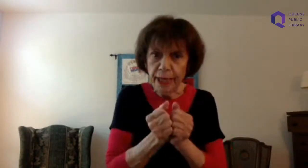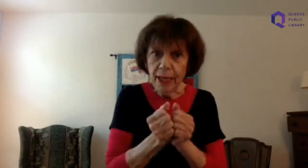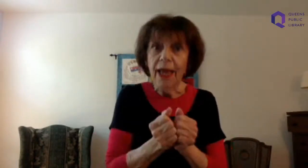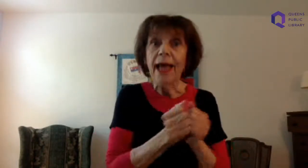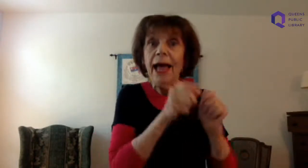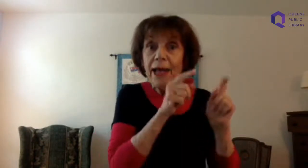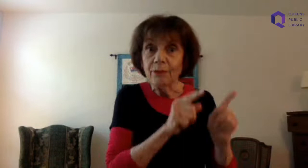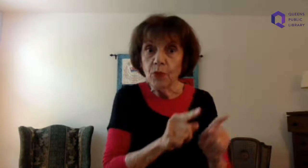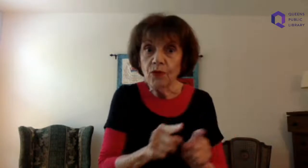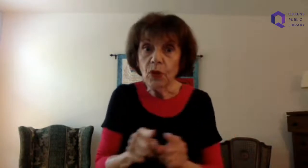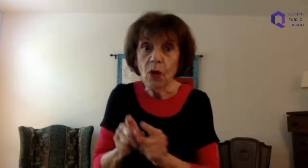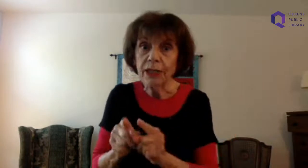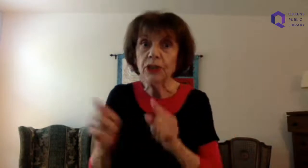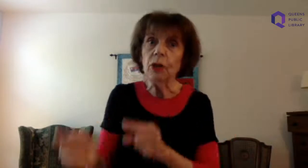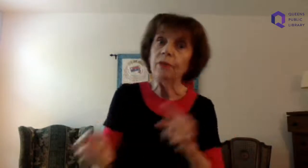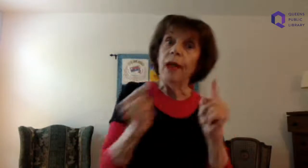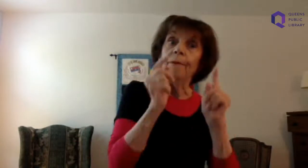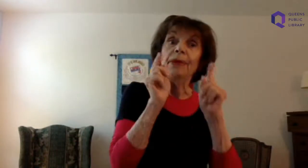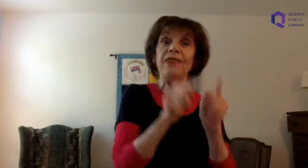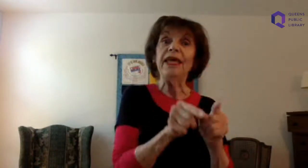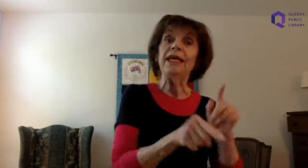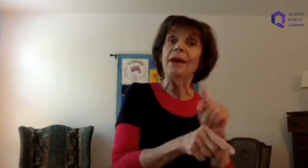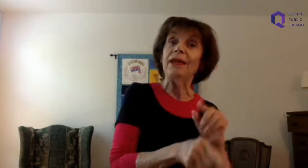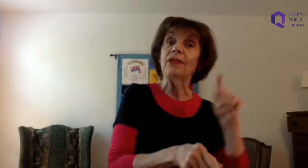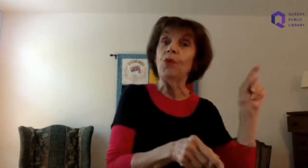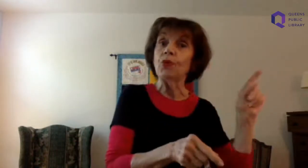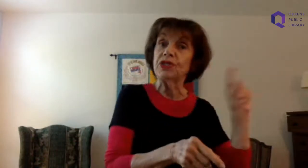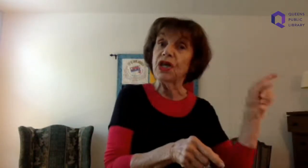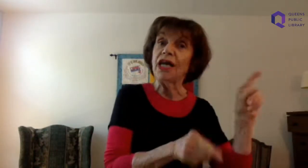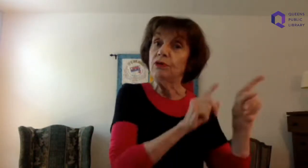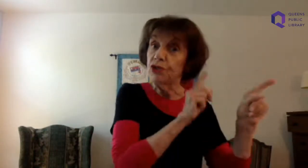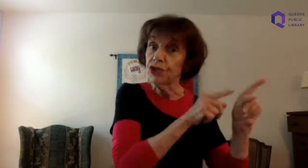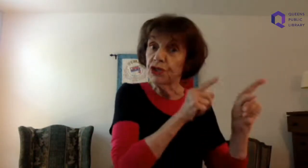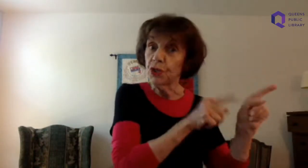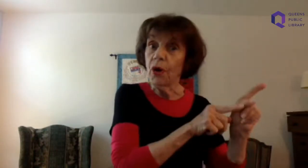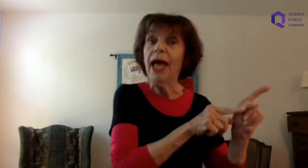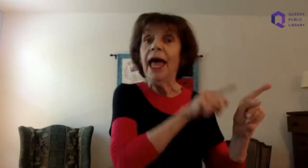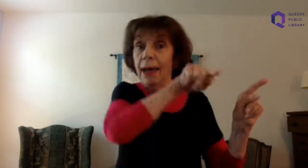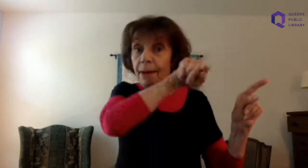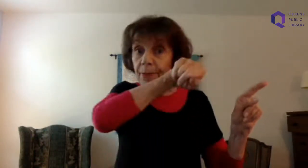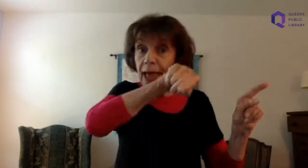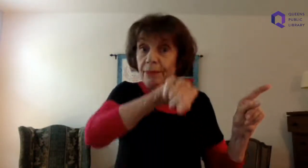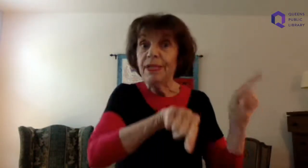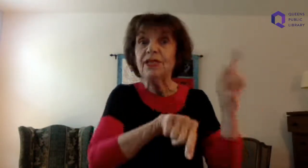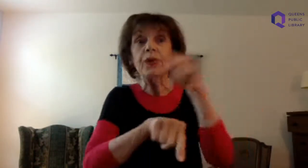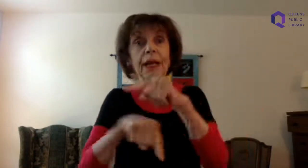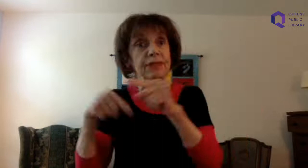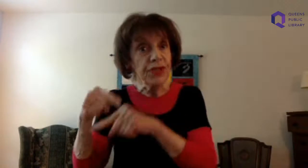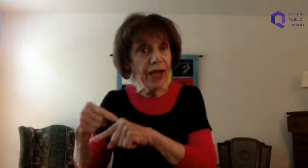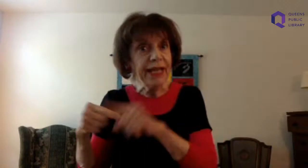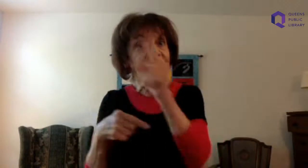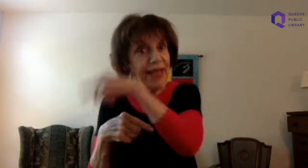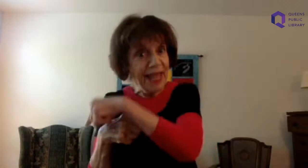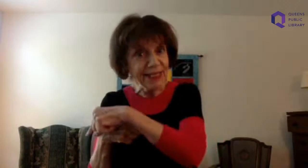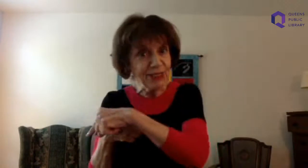and move along. Don't be thinking about the sign you just saw and miss when I'm signing the next. So